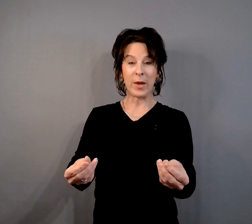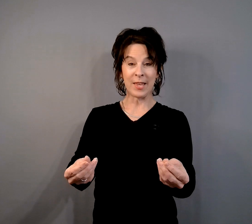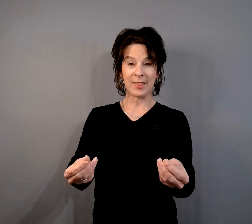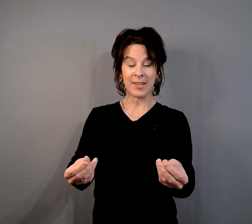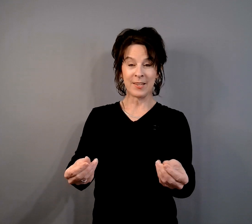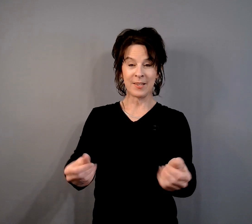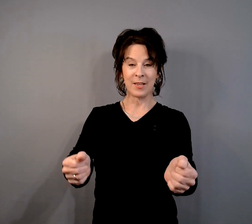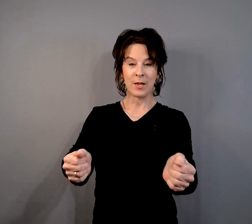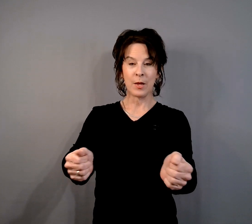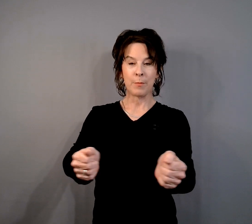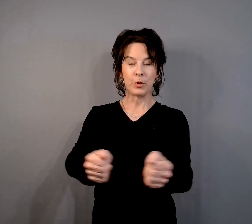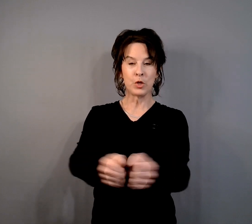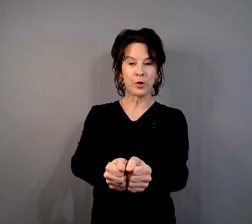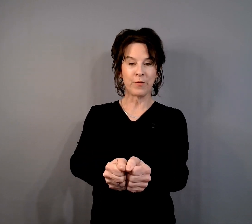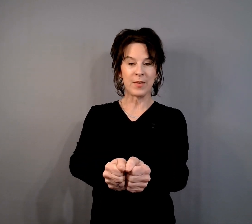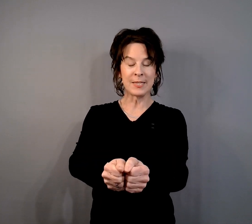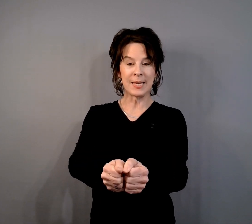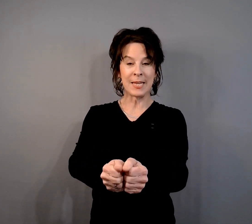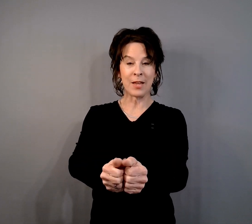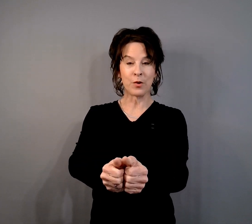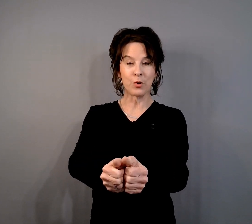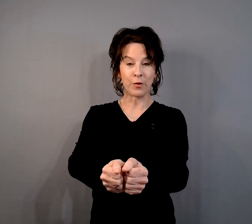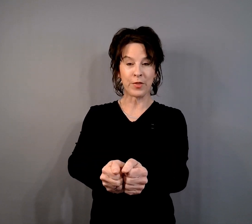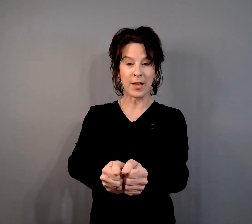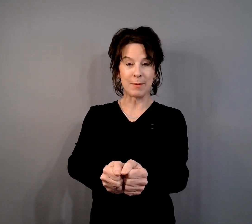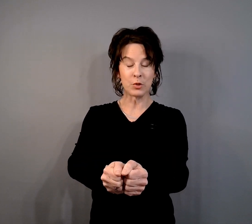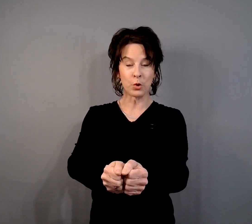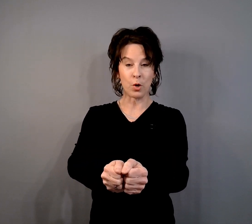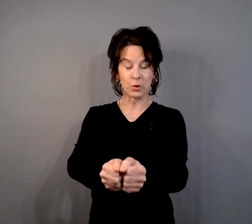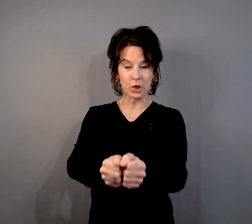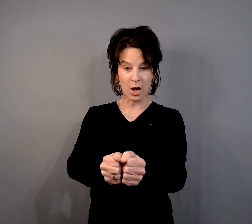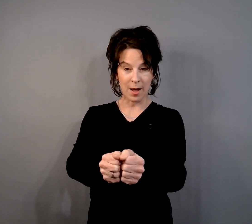With, put your fists together, your thumbs are on top.